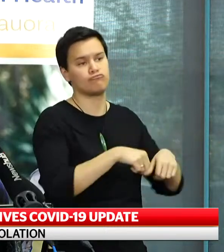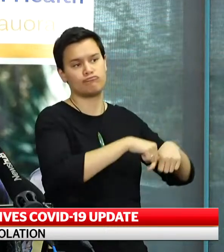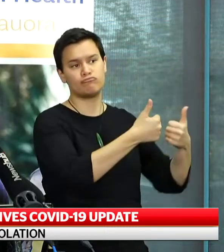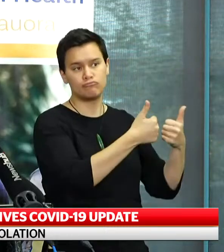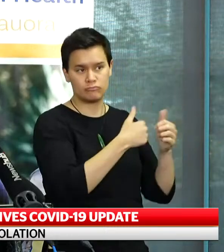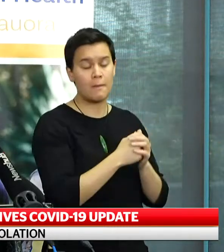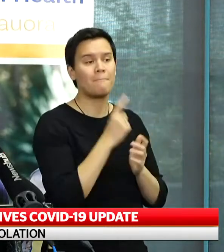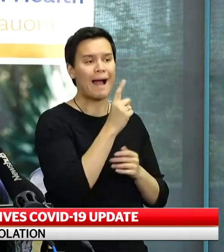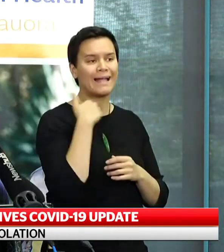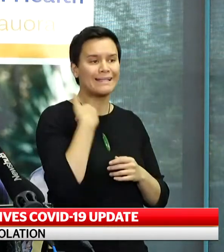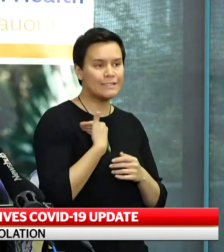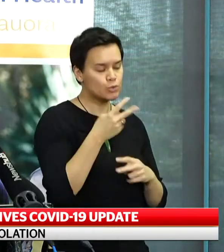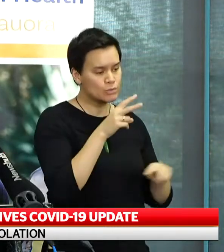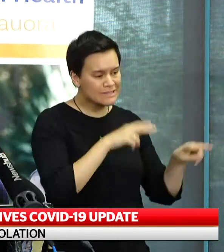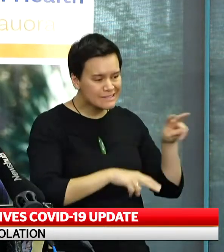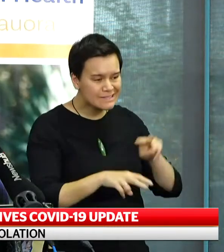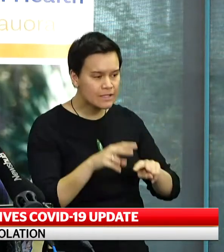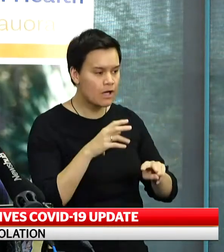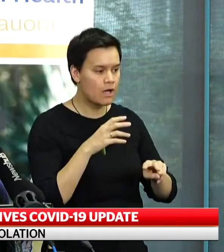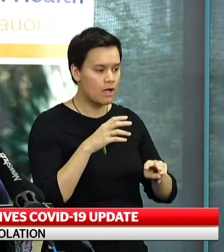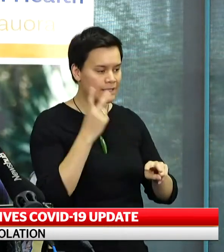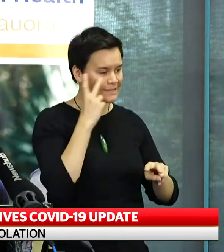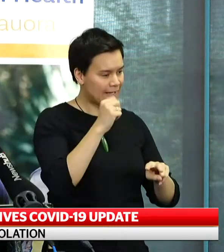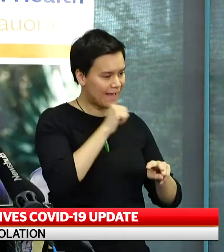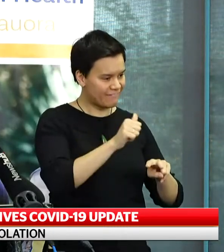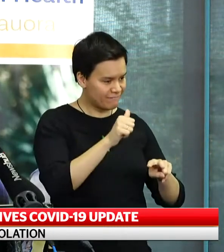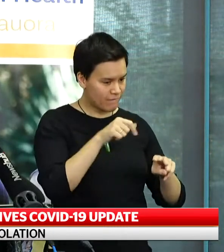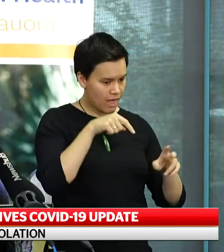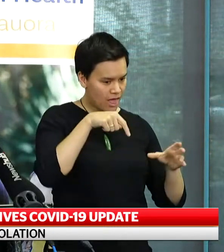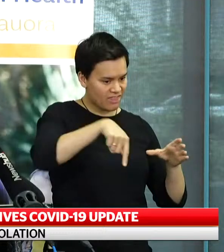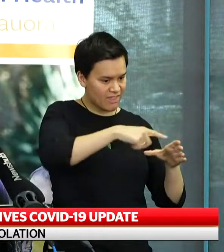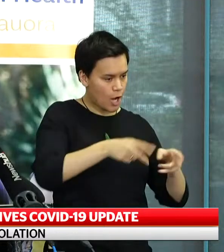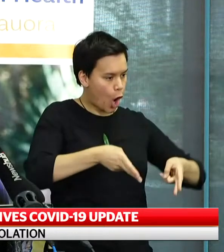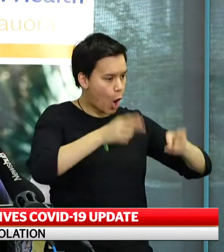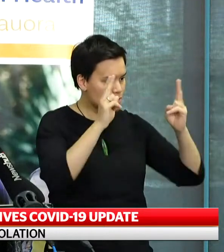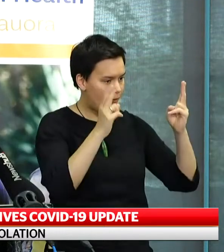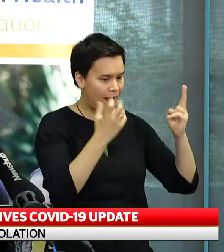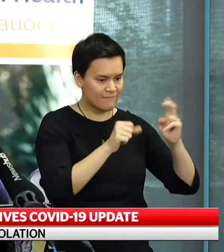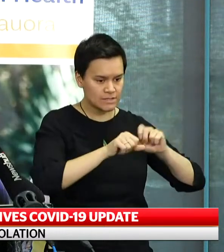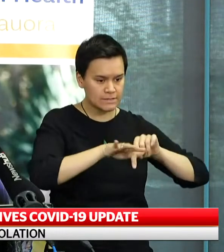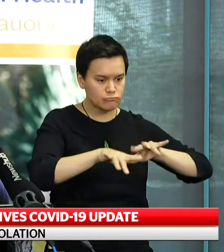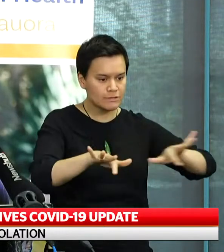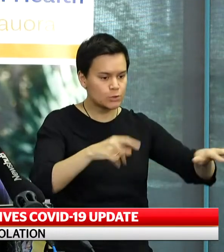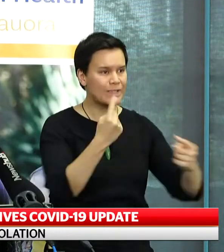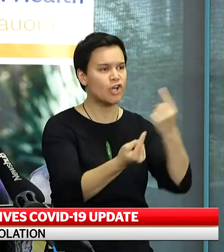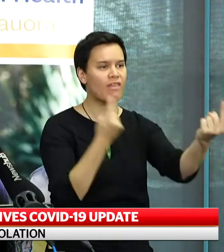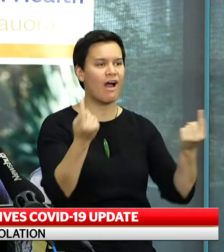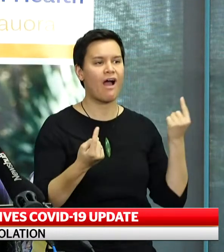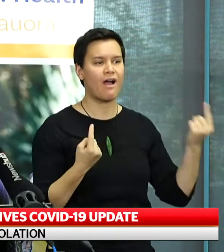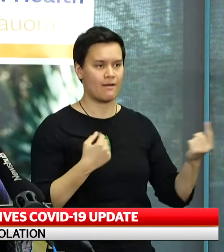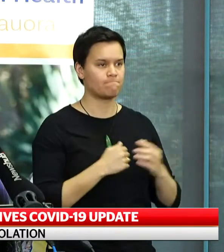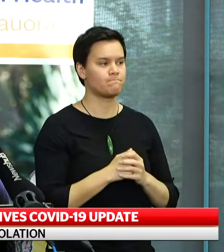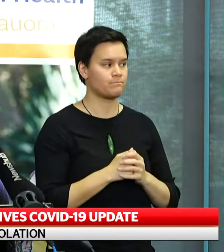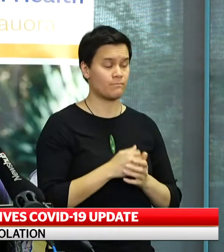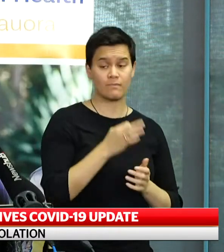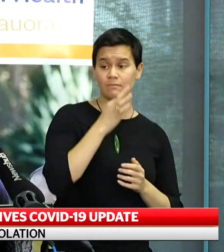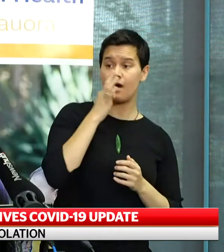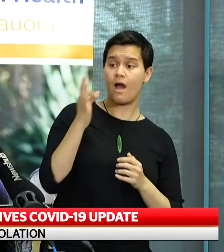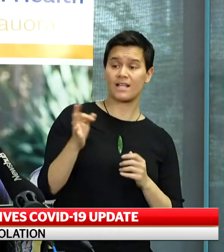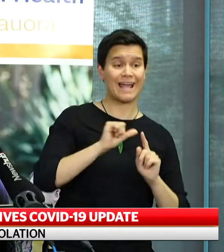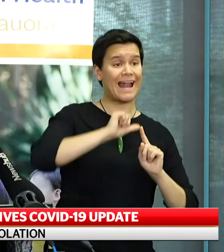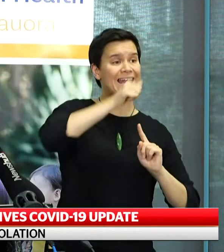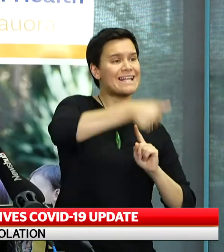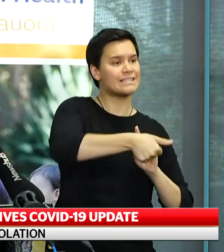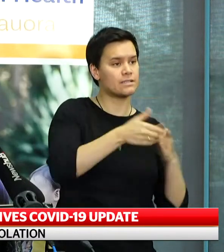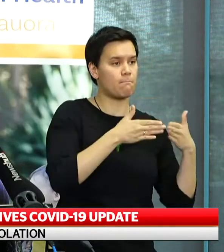any evidence of sort of spread within the managed isolation facility. And will you still use the Sudama for the next